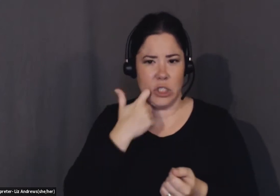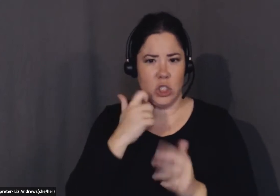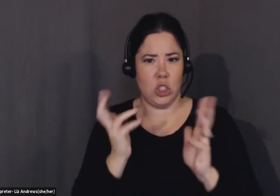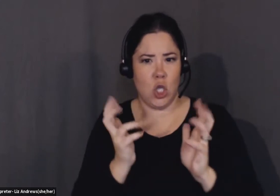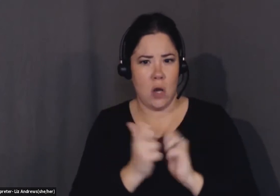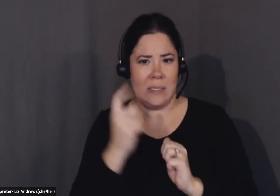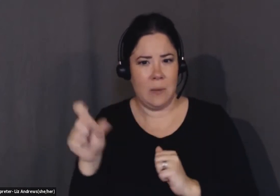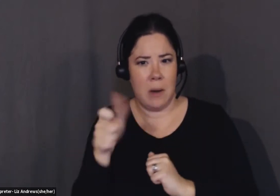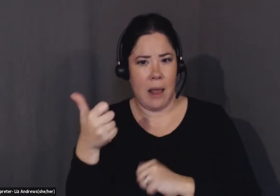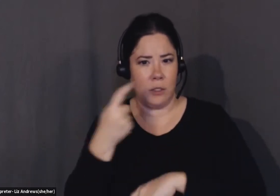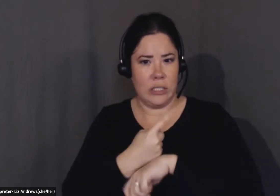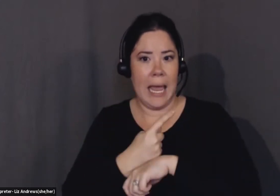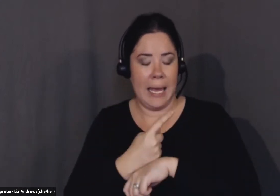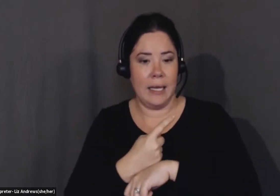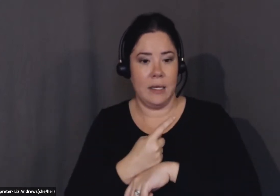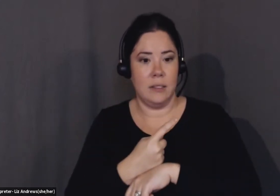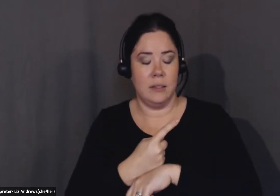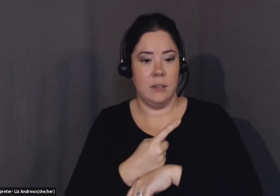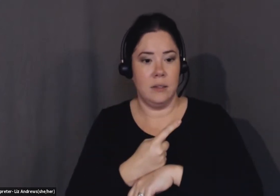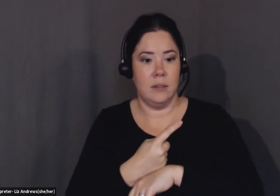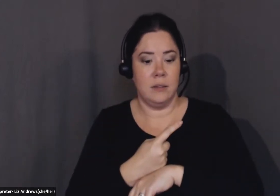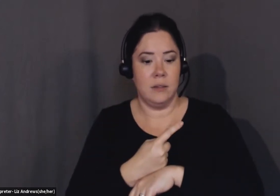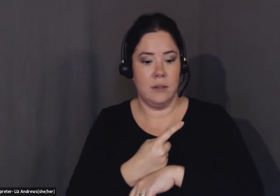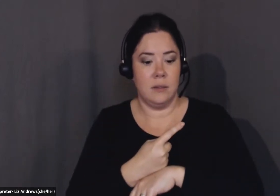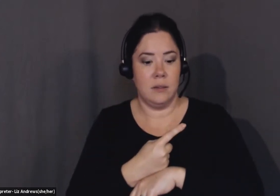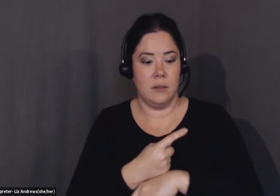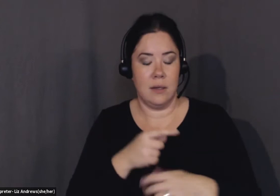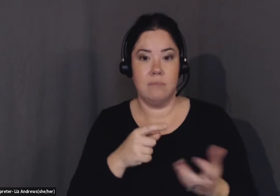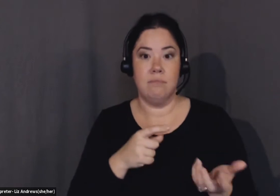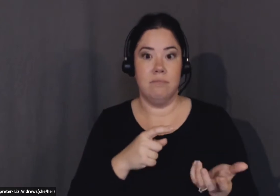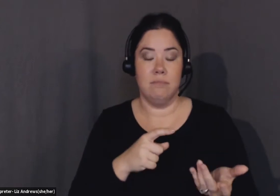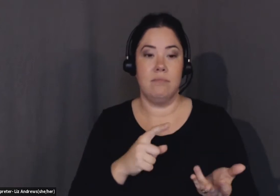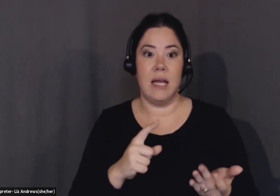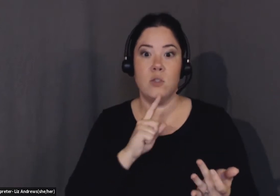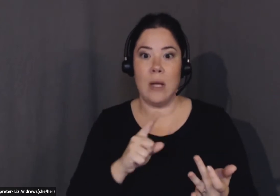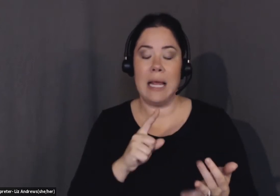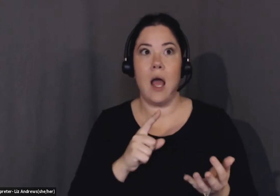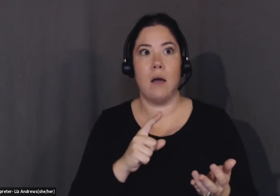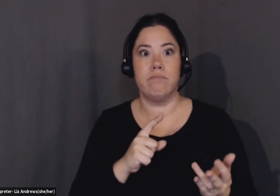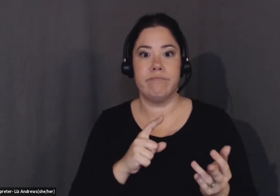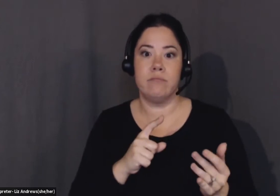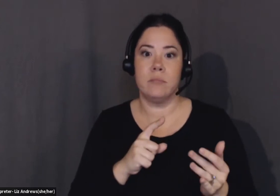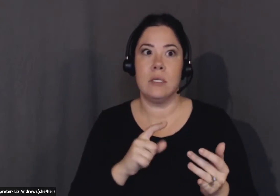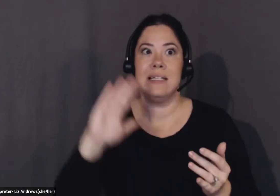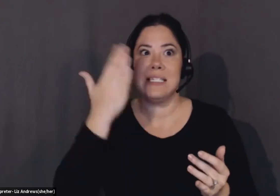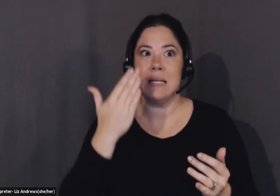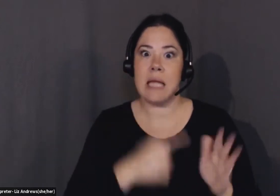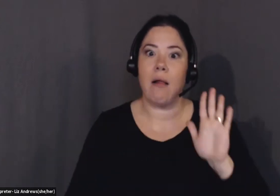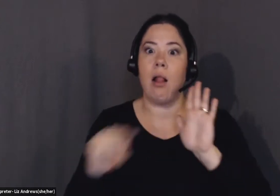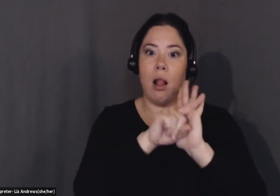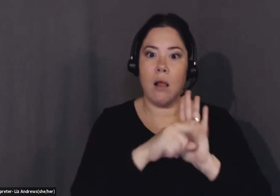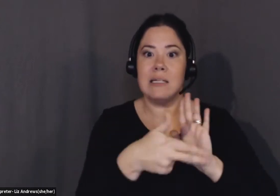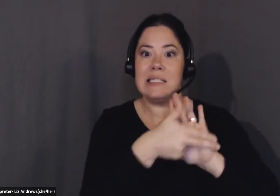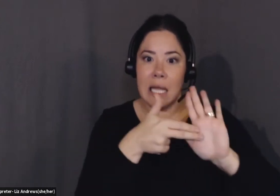other day about how it's doubly stigmatic if you have a disability and you